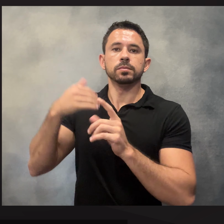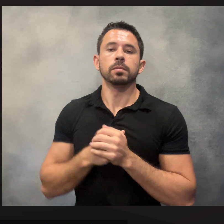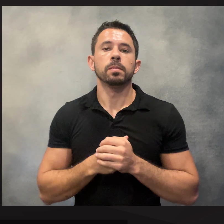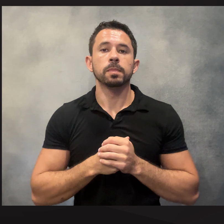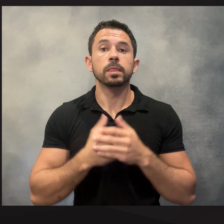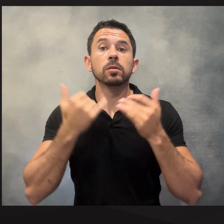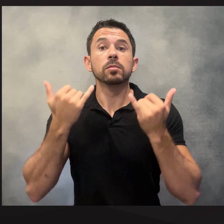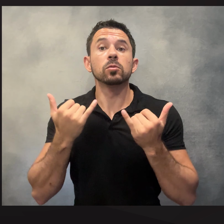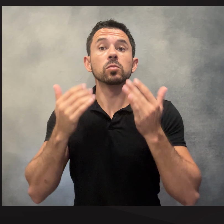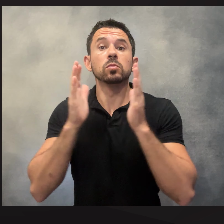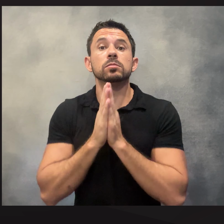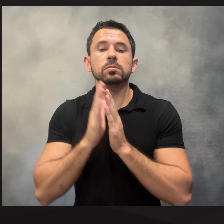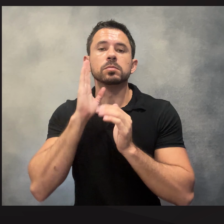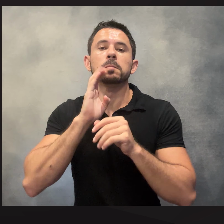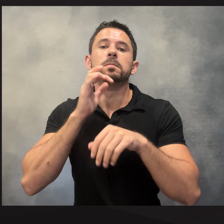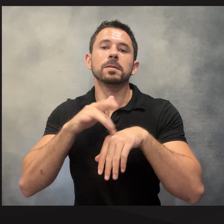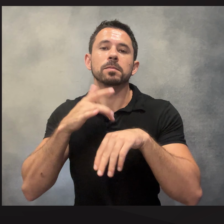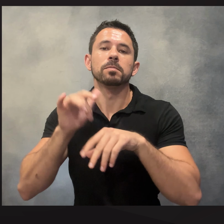will be available tomorrow.